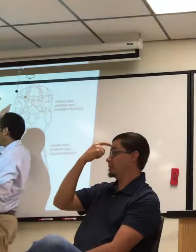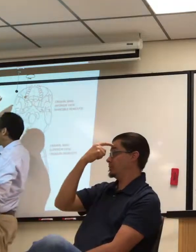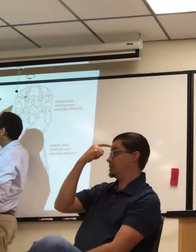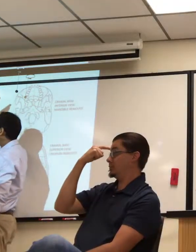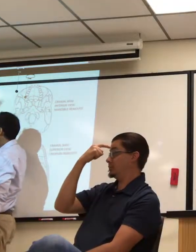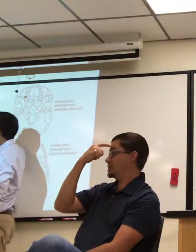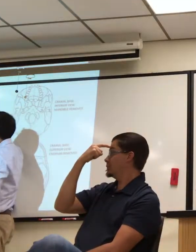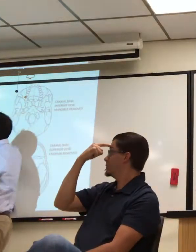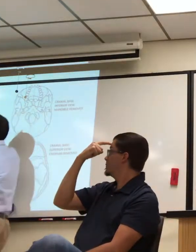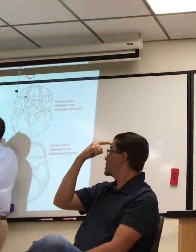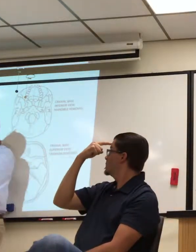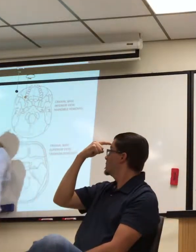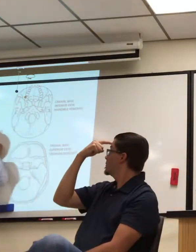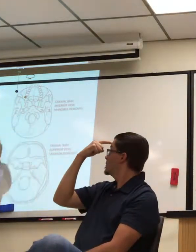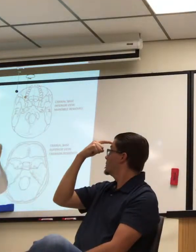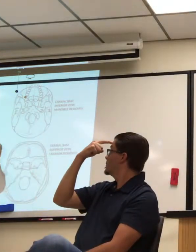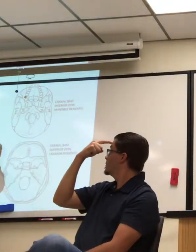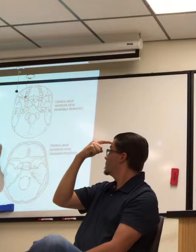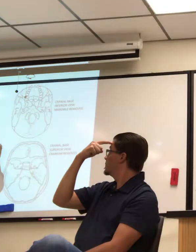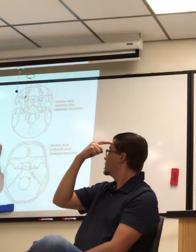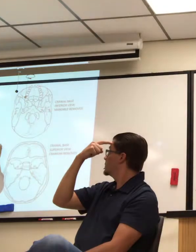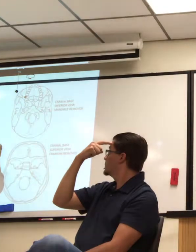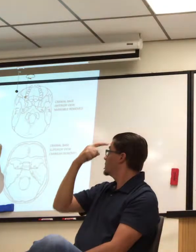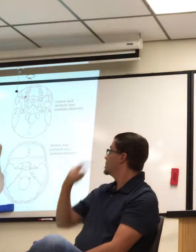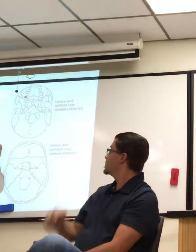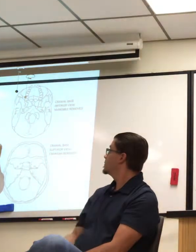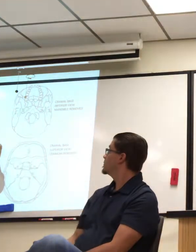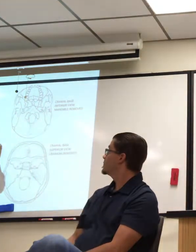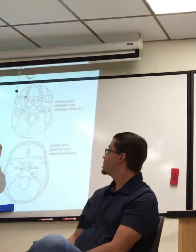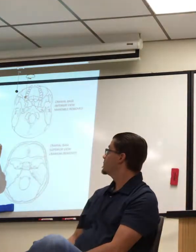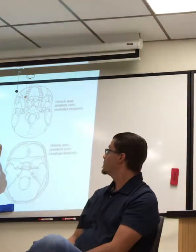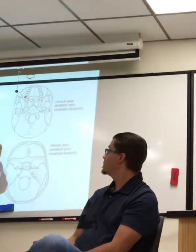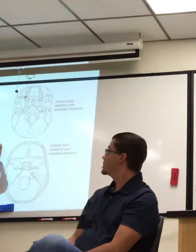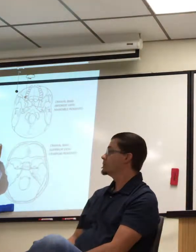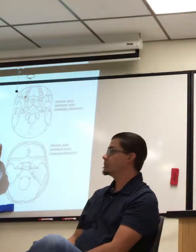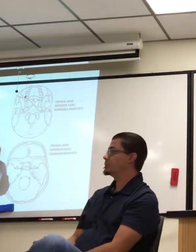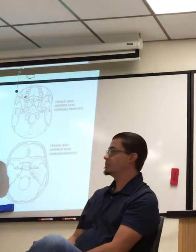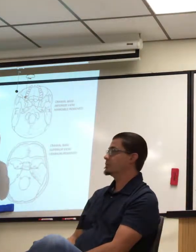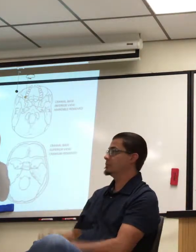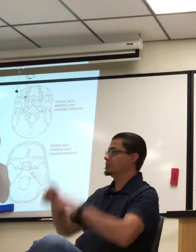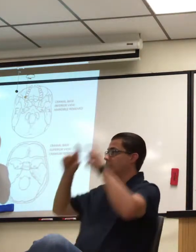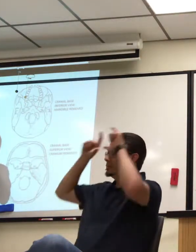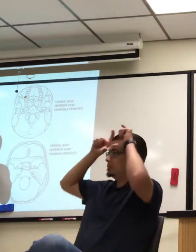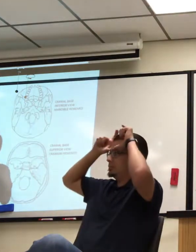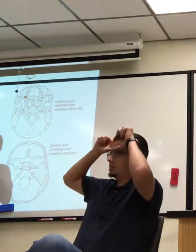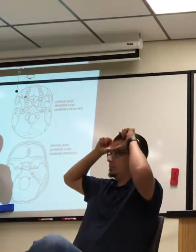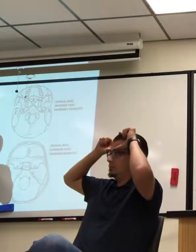just going to color in this whole thing here.